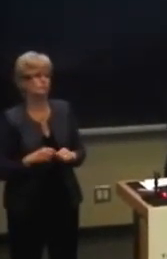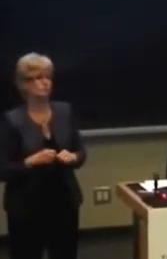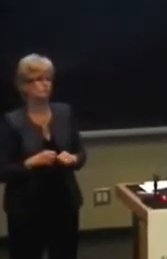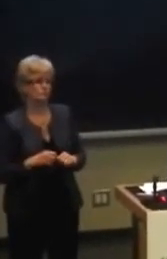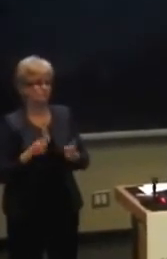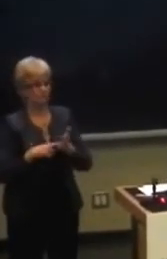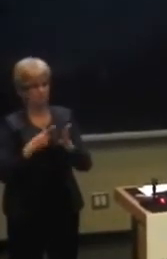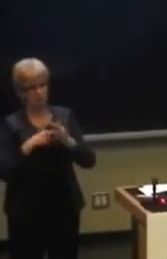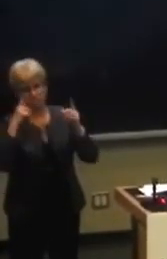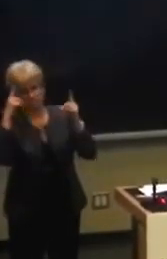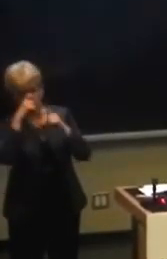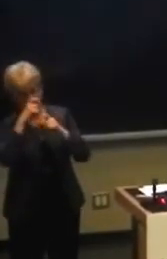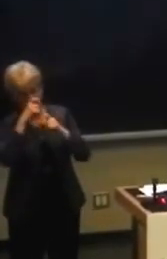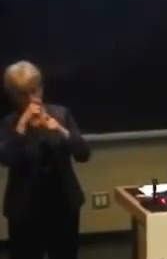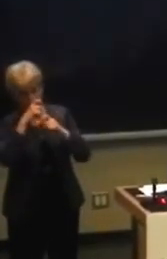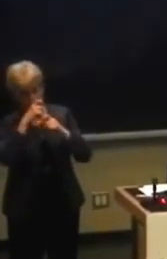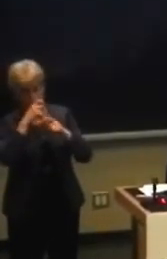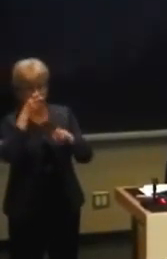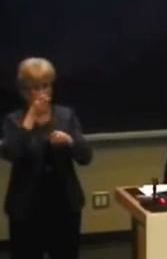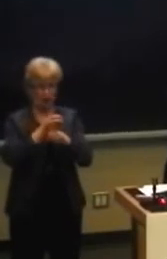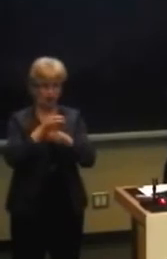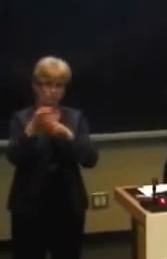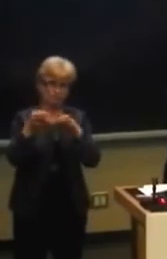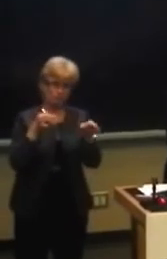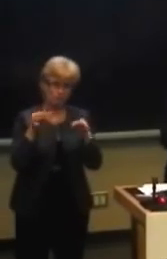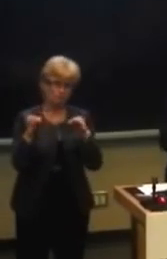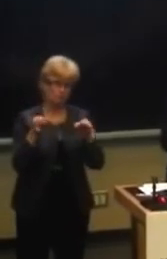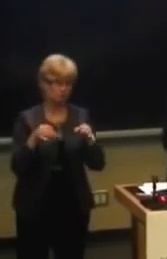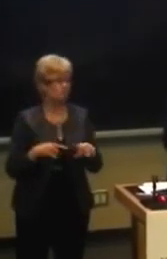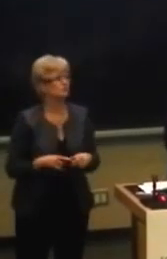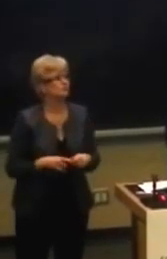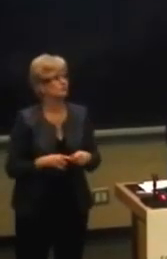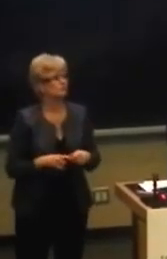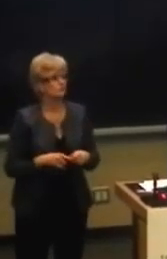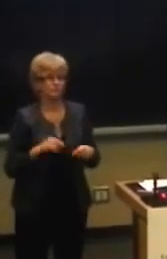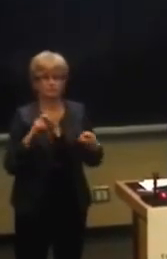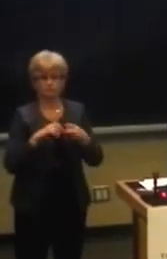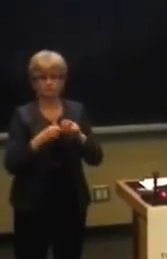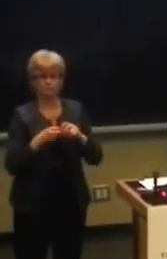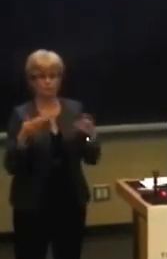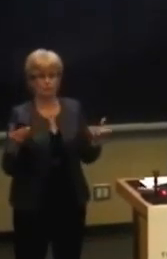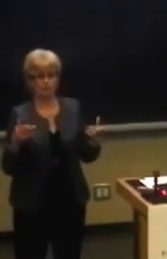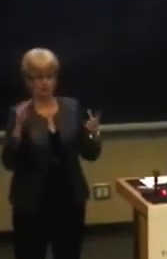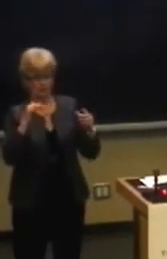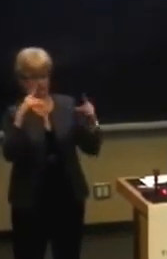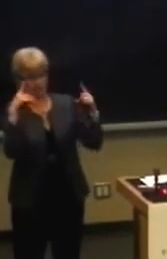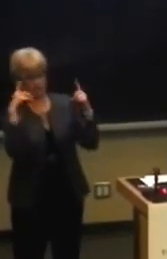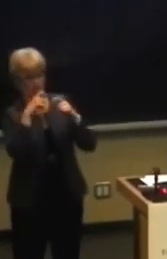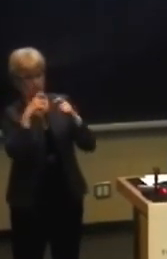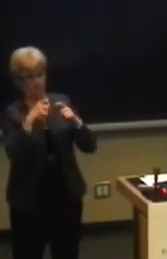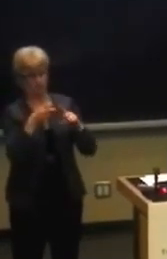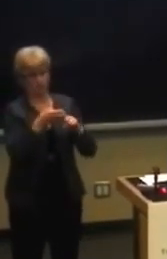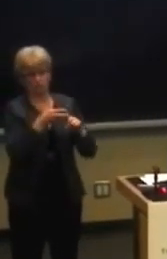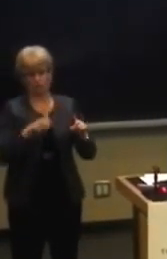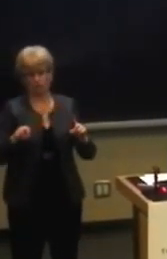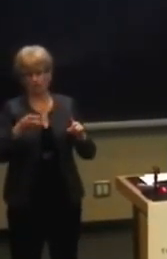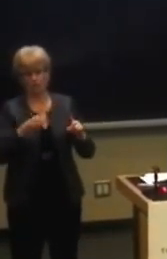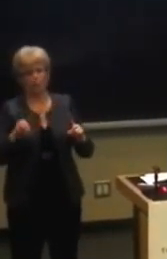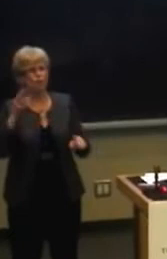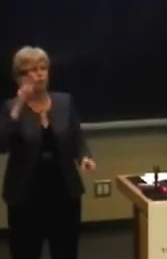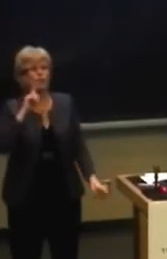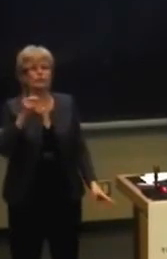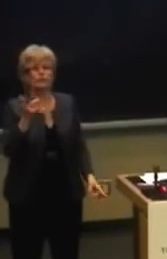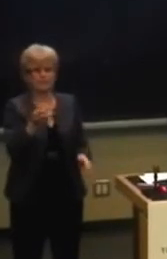can be complicated. Can be complicated to explain. The difficulty with that is that complication of the transfer is because we have such a